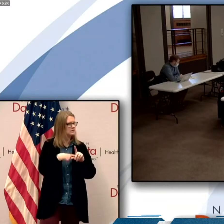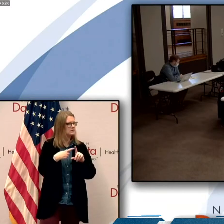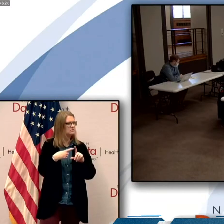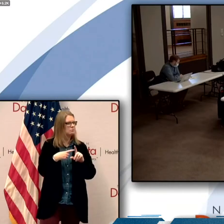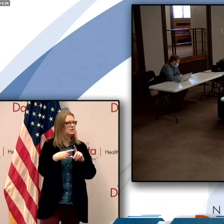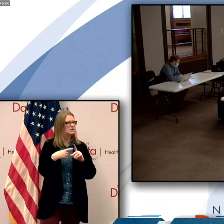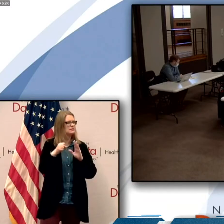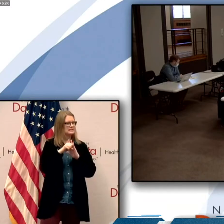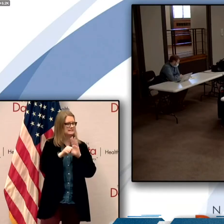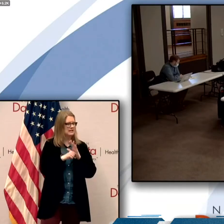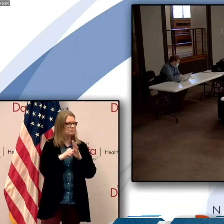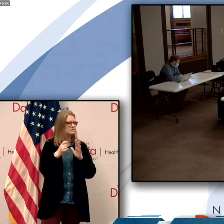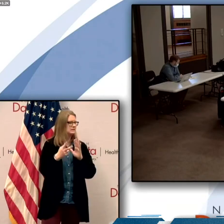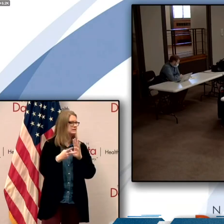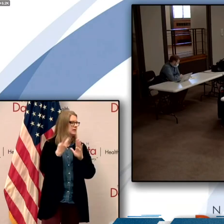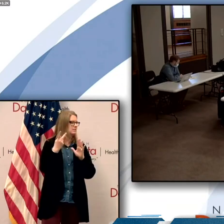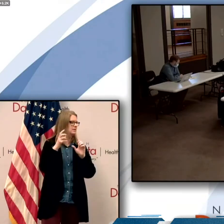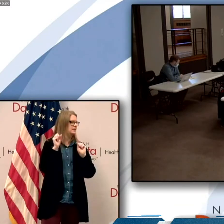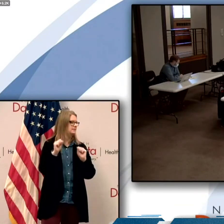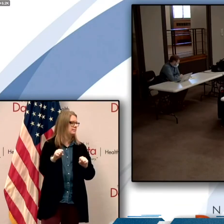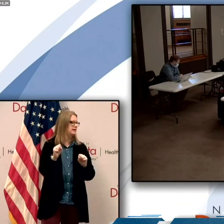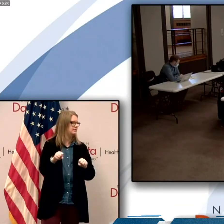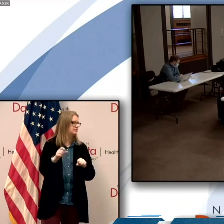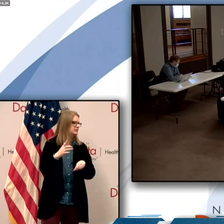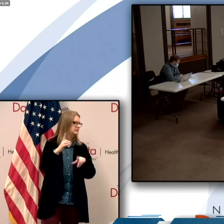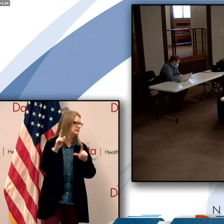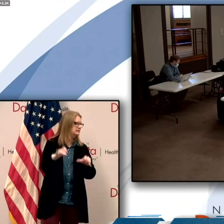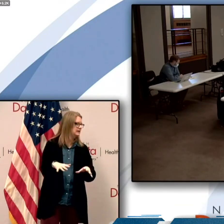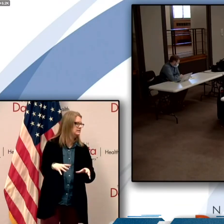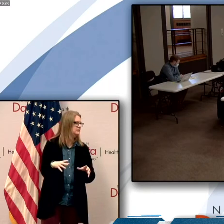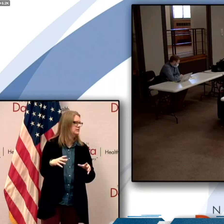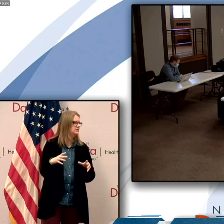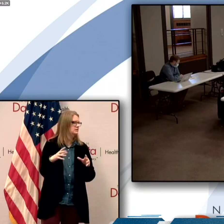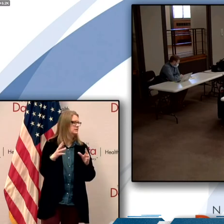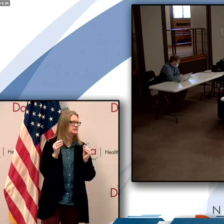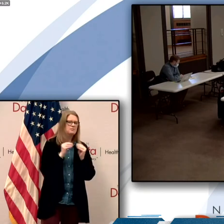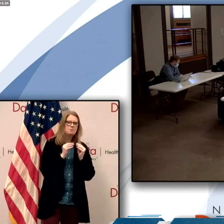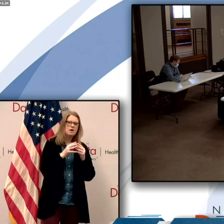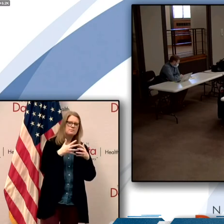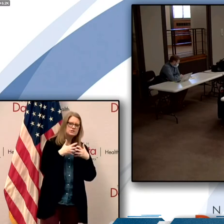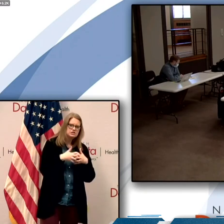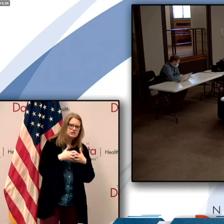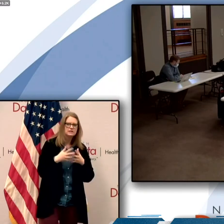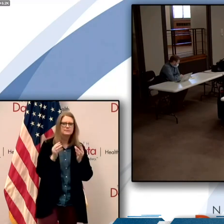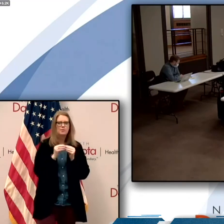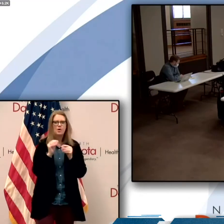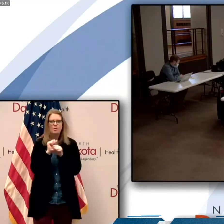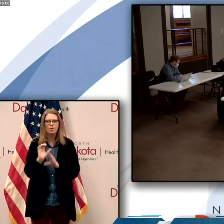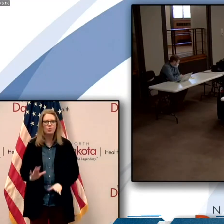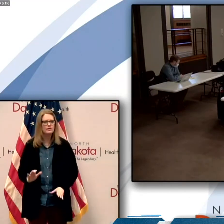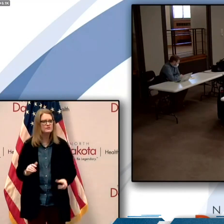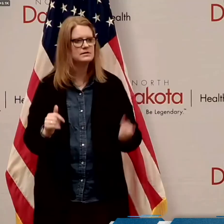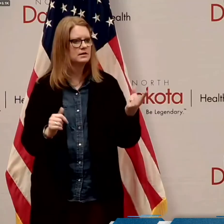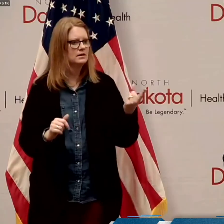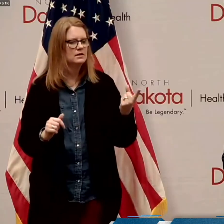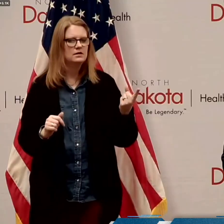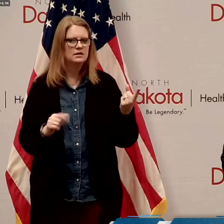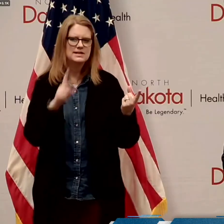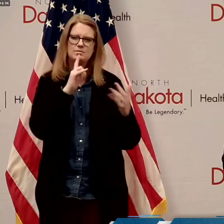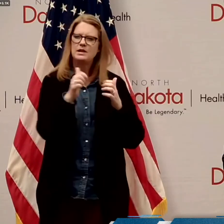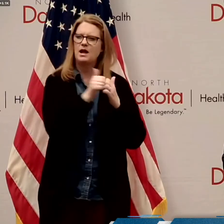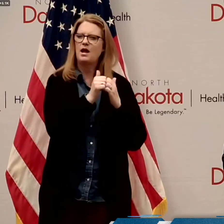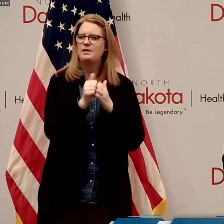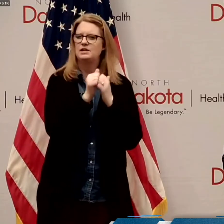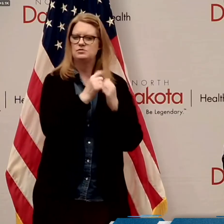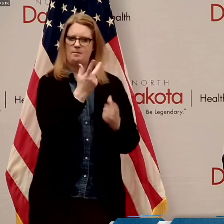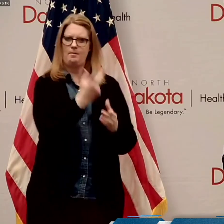testing capacity. How do you get there? Is it a product of more machines, more workers, or are there other factors? It's a combination of the